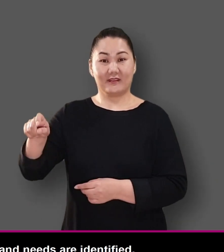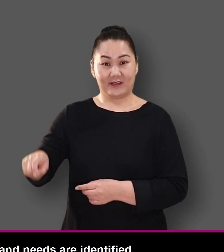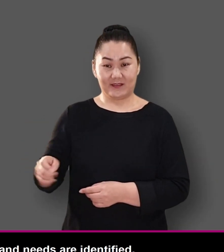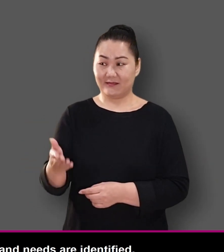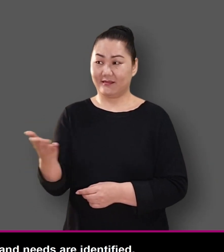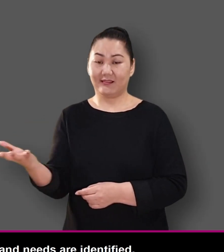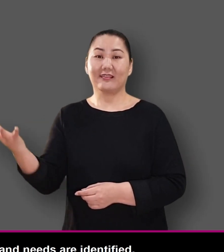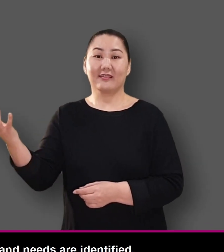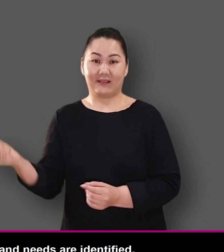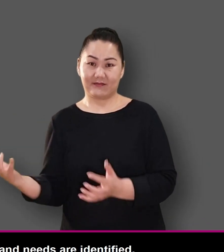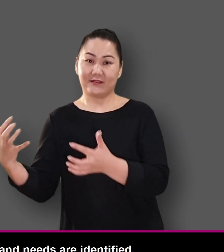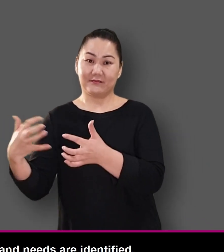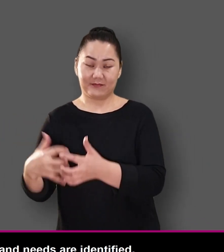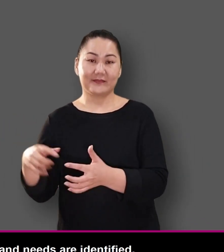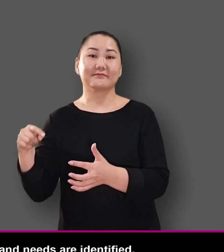and needs are identified.